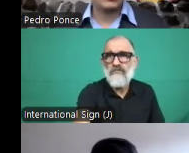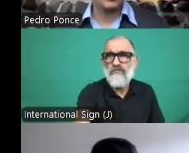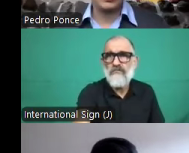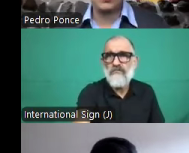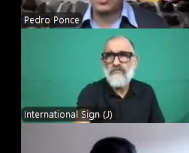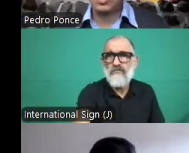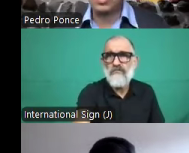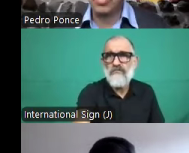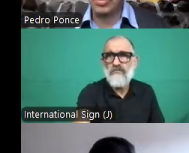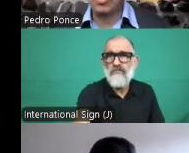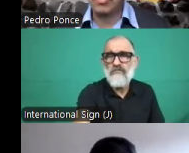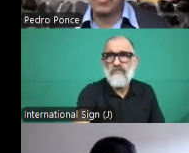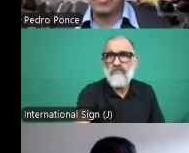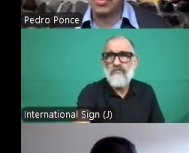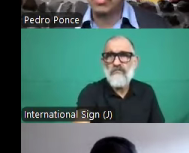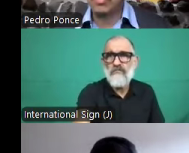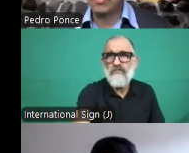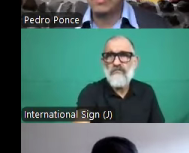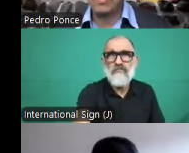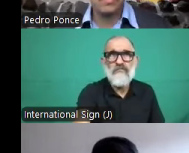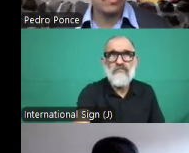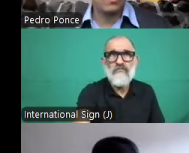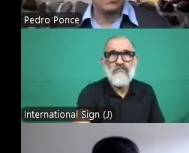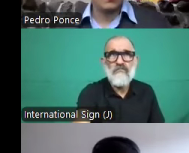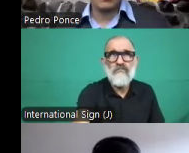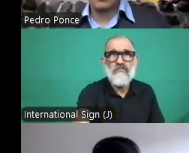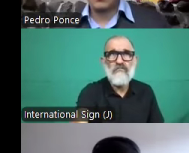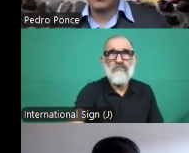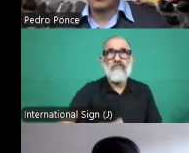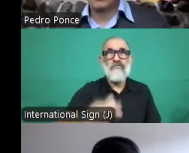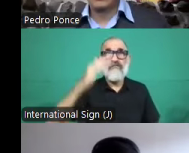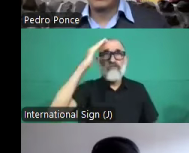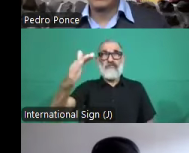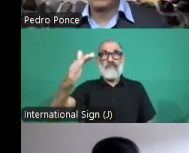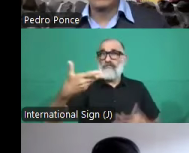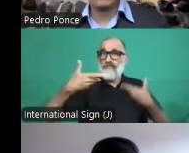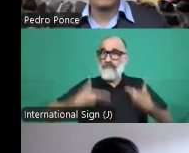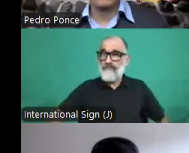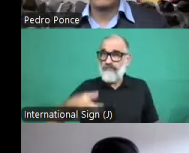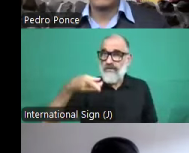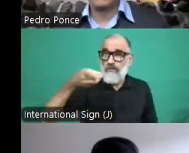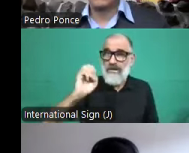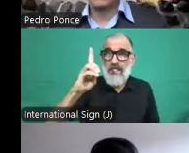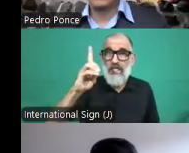This is Pedro speaking. Welcome, everyone. Renjemola.